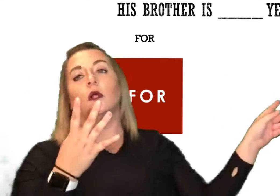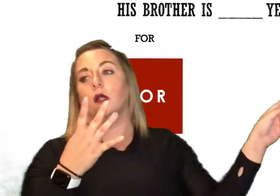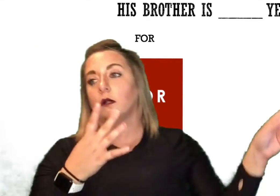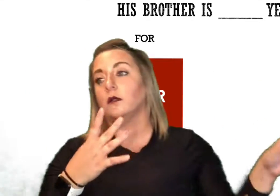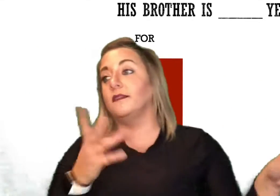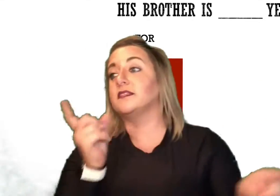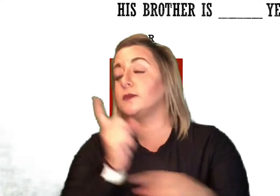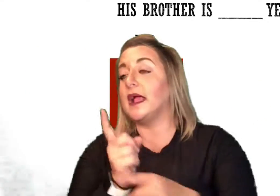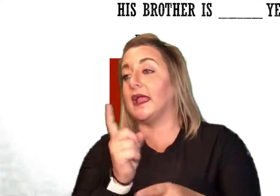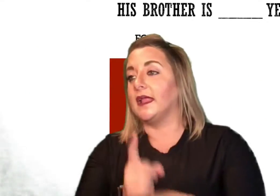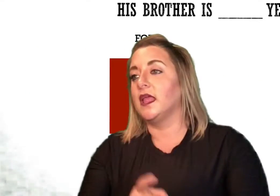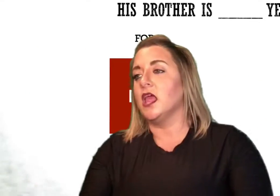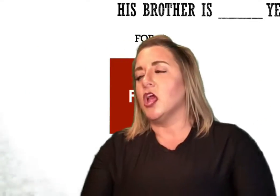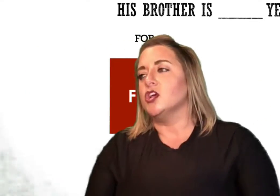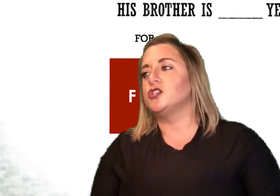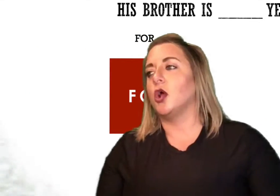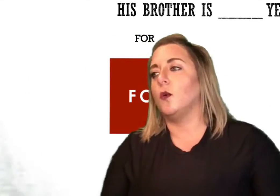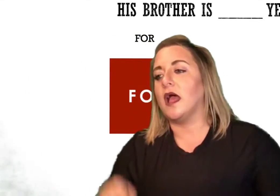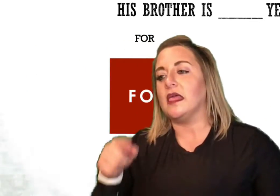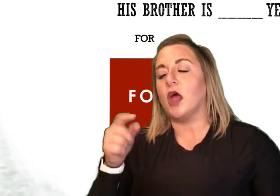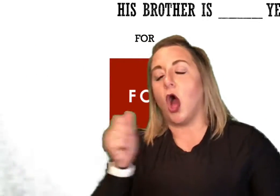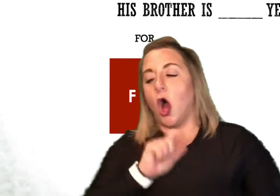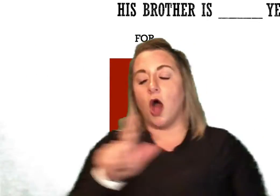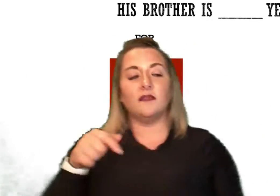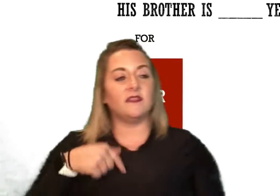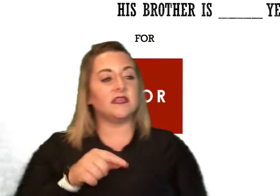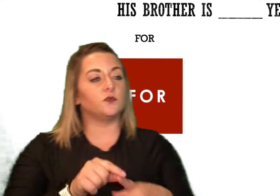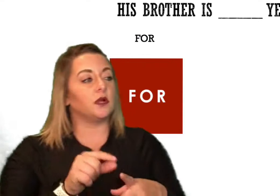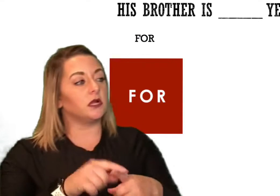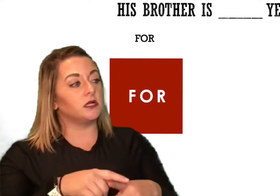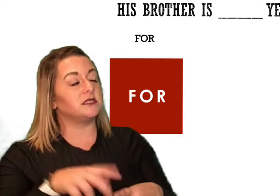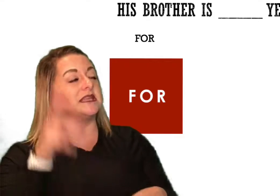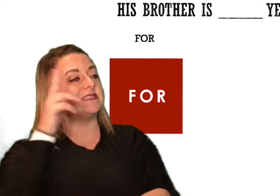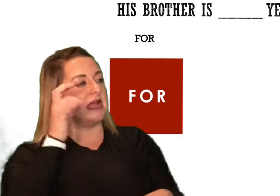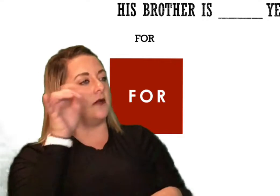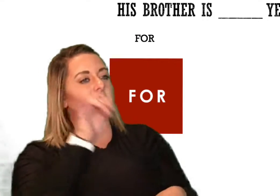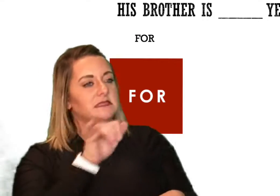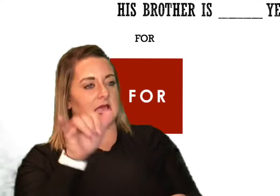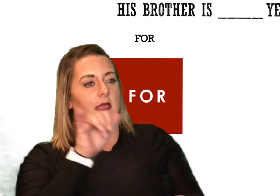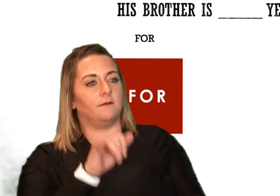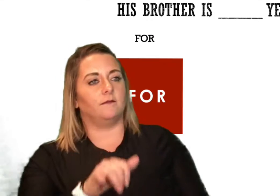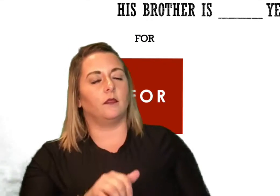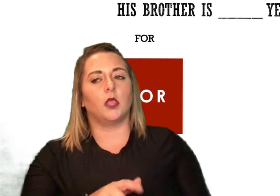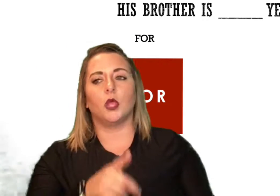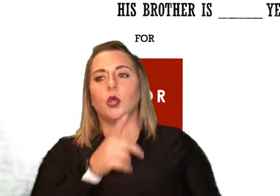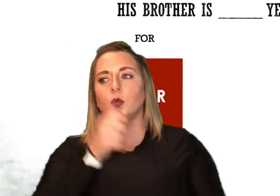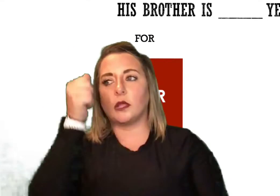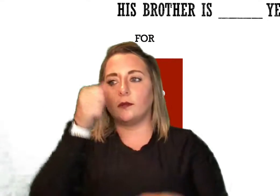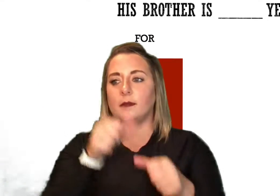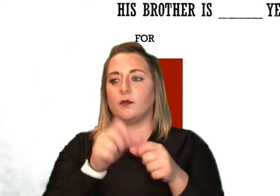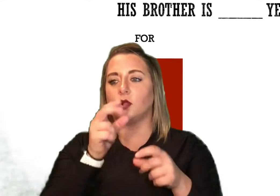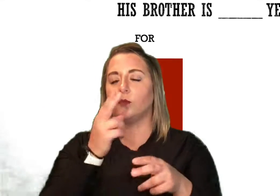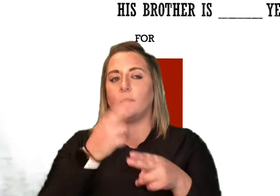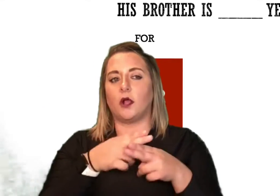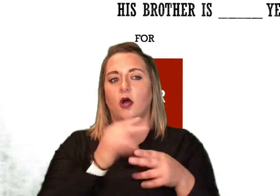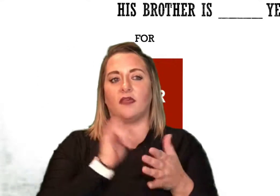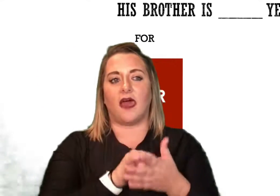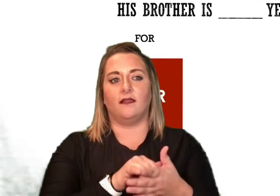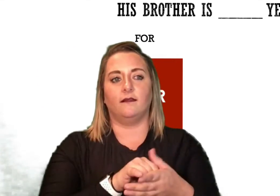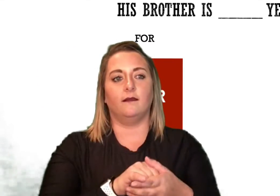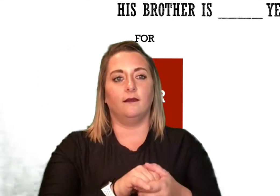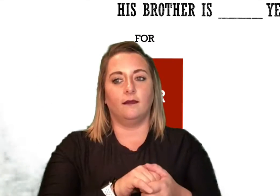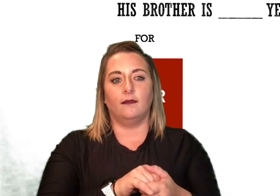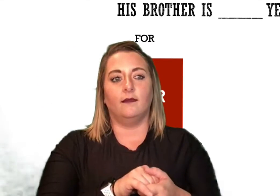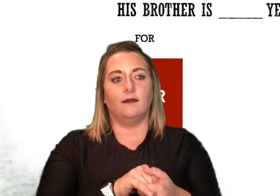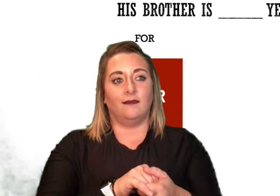number 4. That's right. So, all of these words, they sound the same. Who can remember what we call